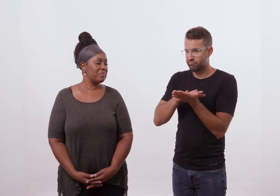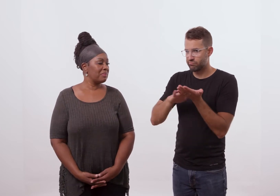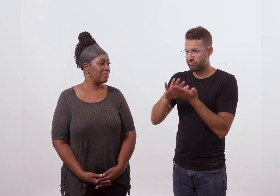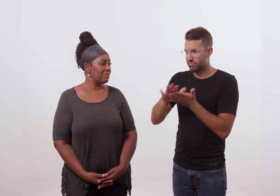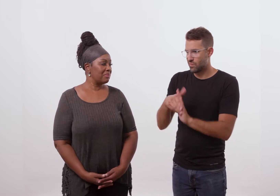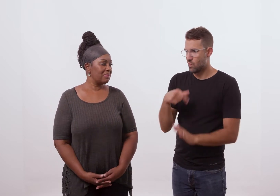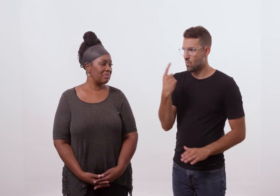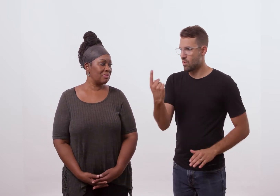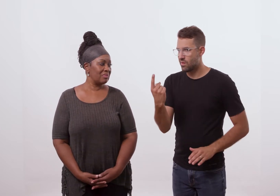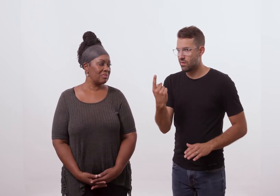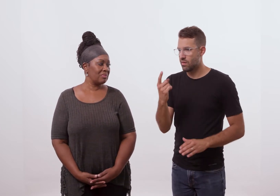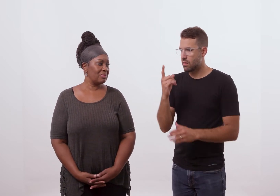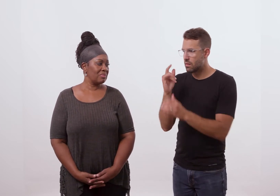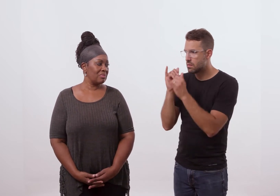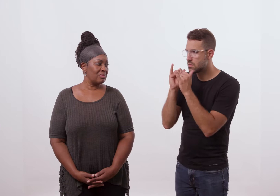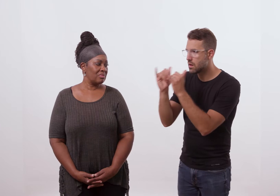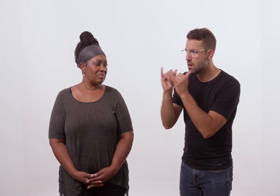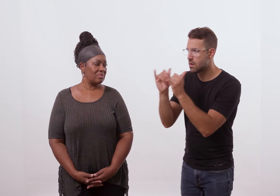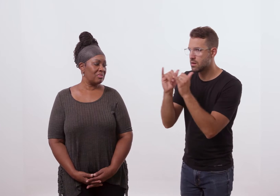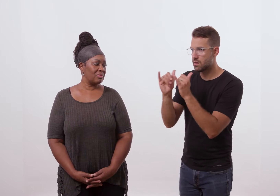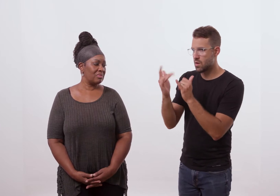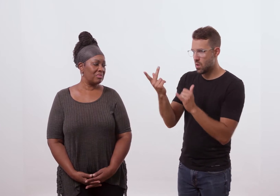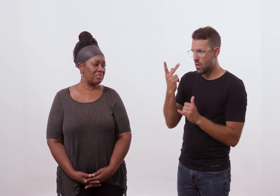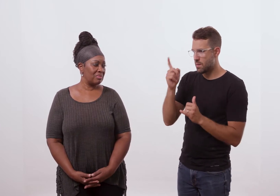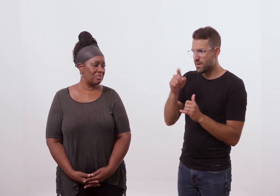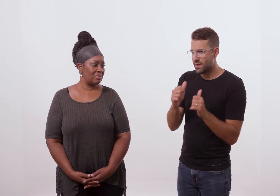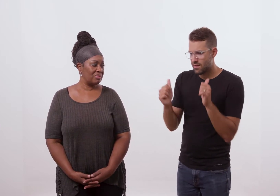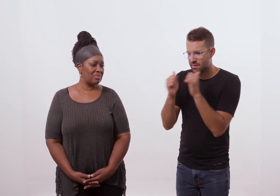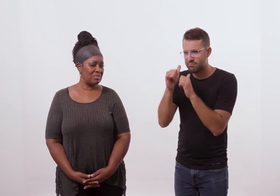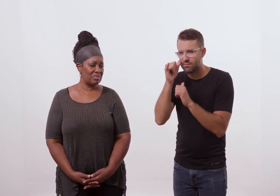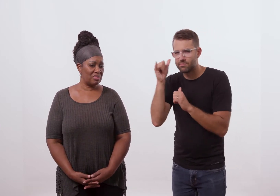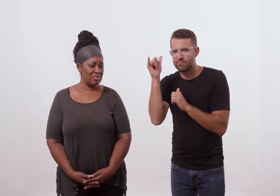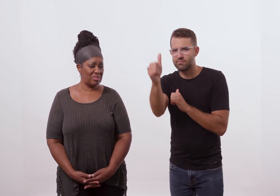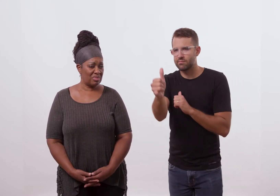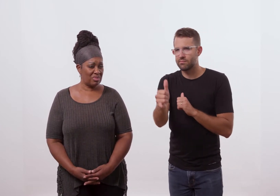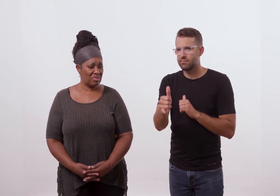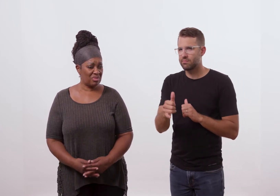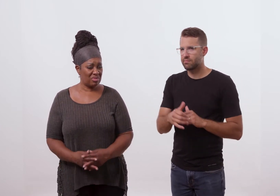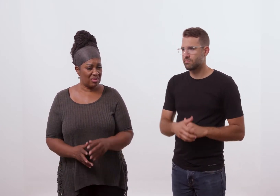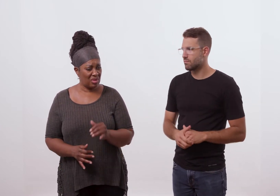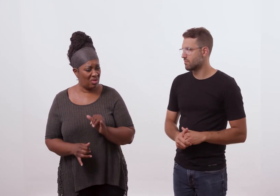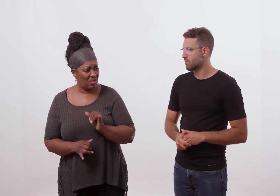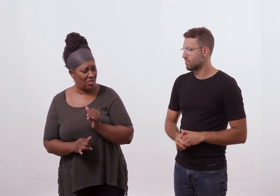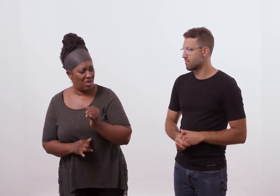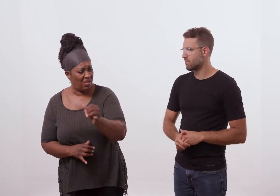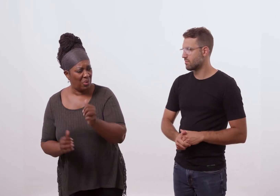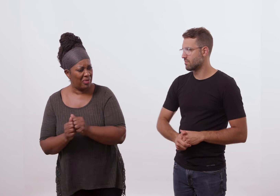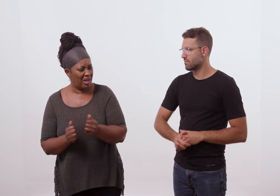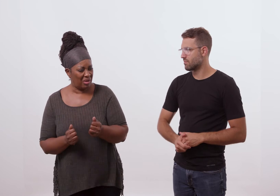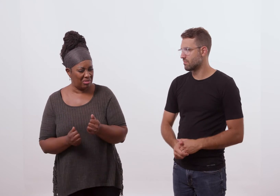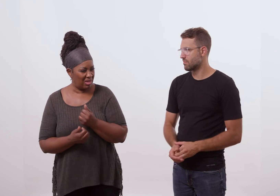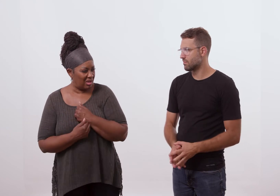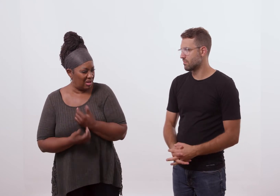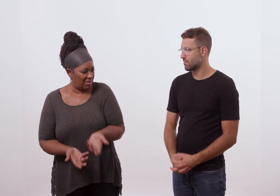Leetah. Joined forever. Forever? Without love? What then? Who says that we...